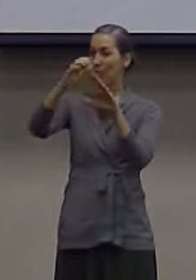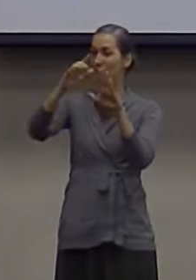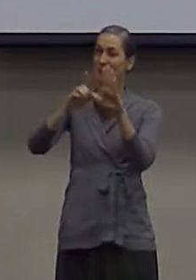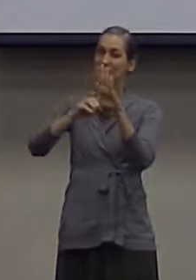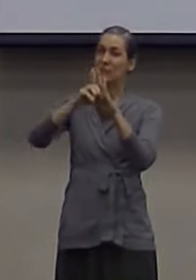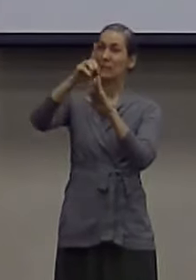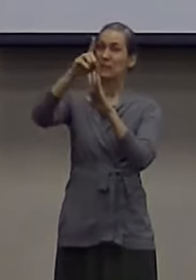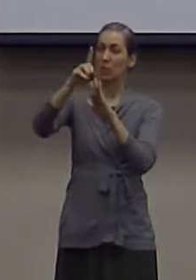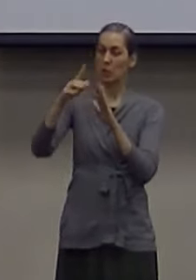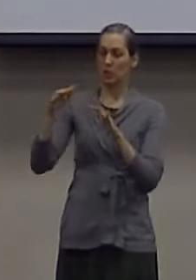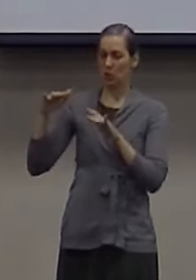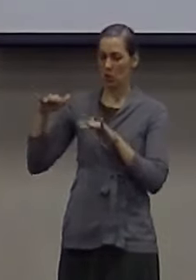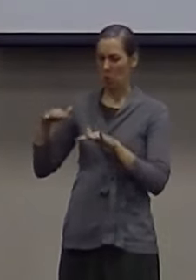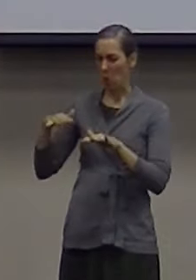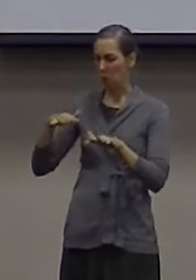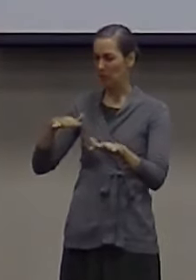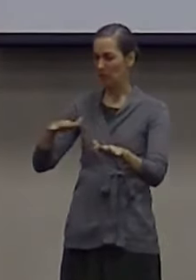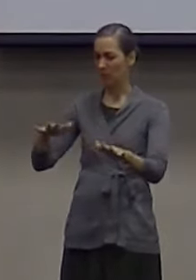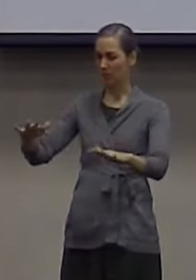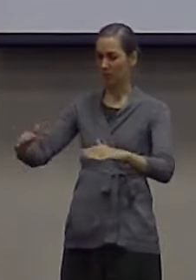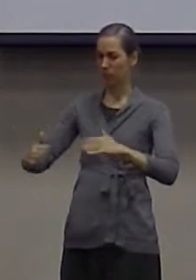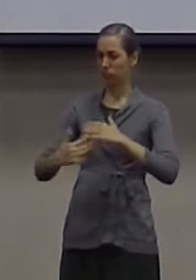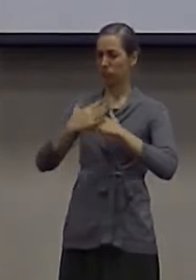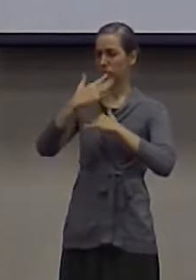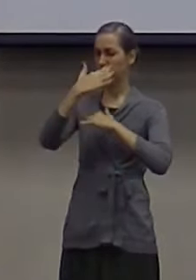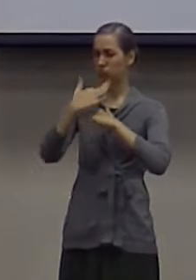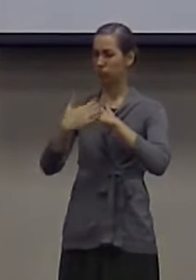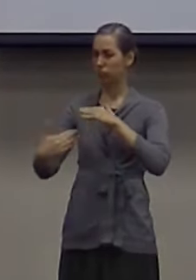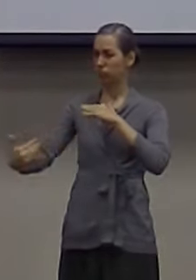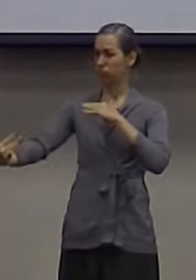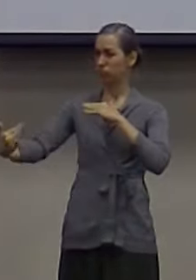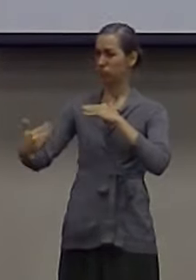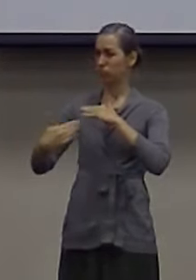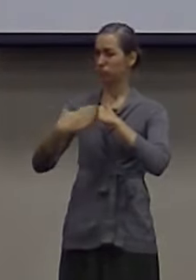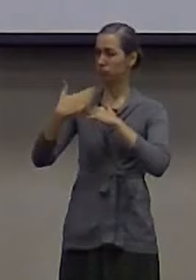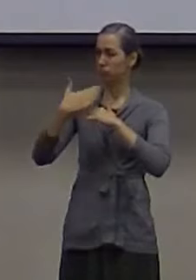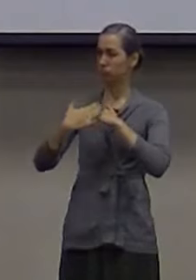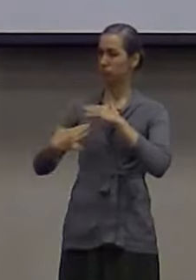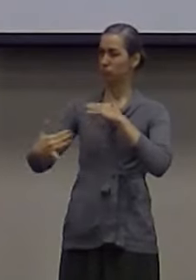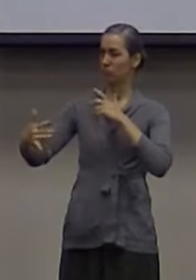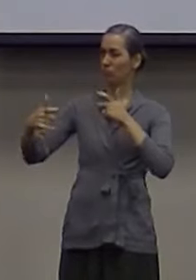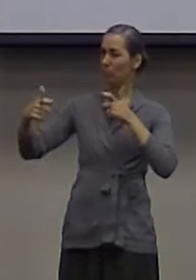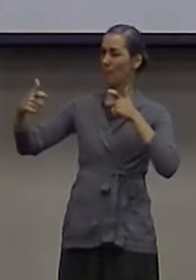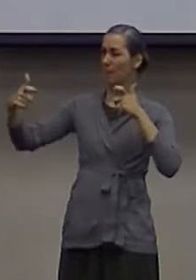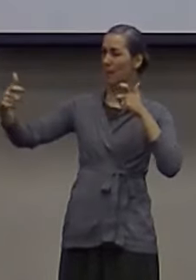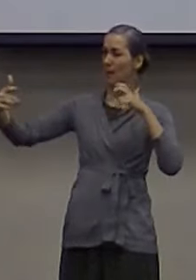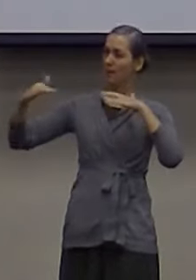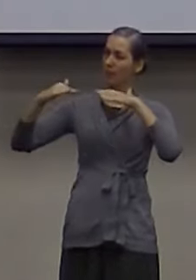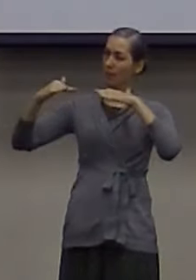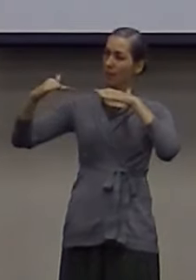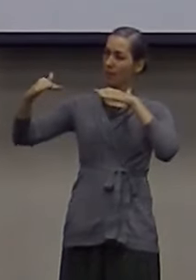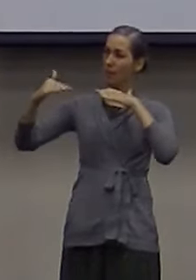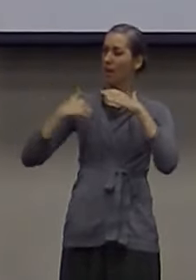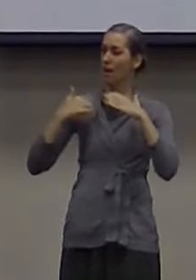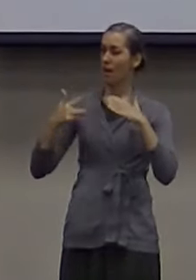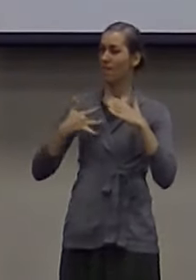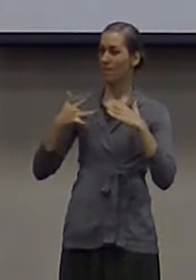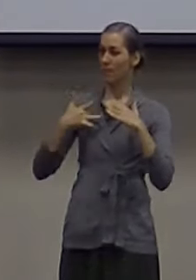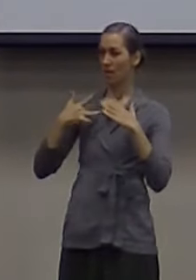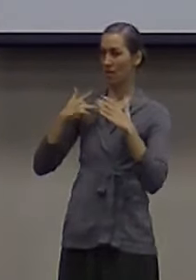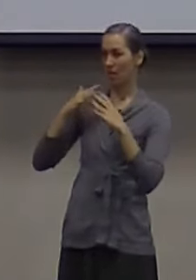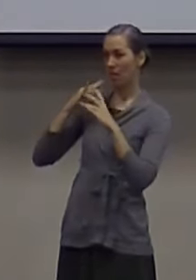ocean and just and the waves are coming in and just how vast and huge it is, I feel drawn